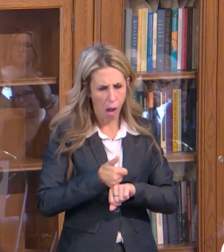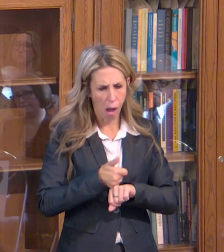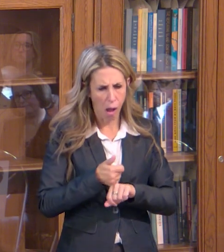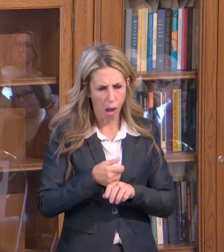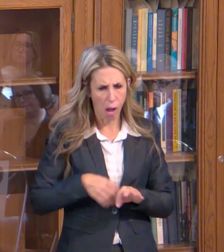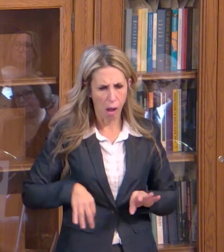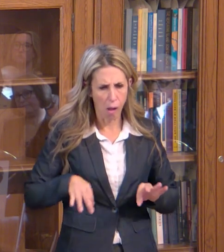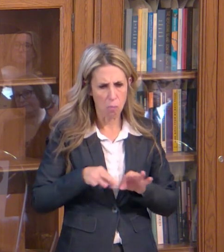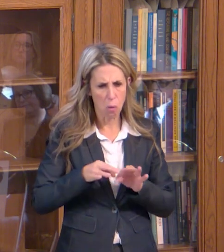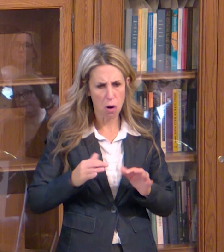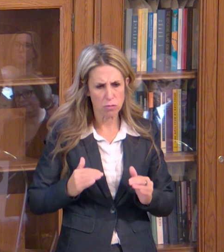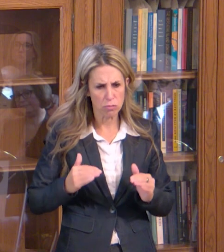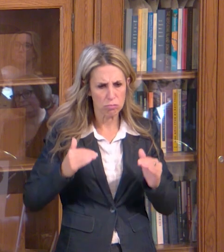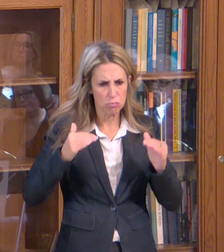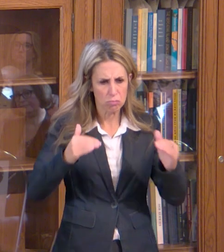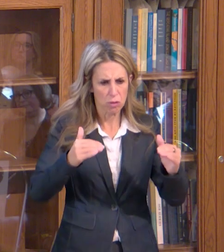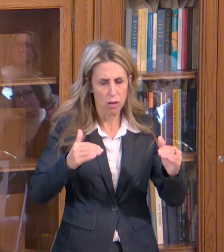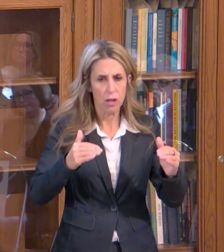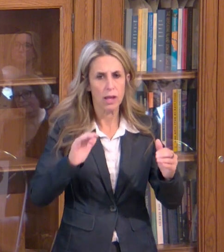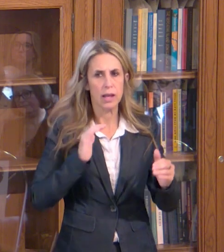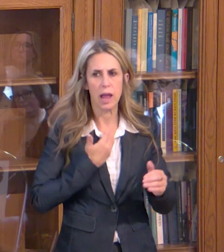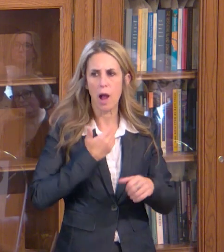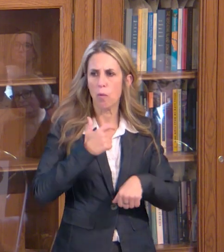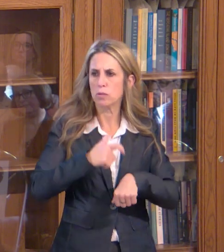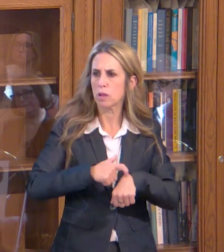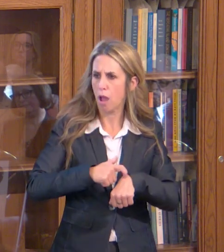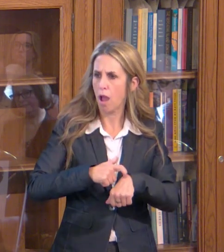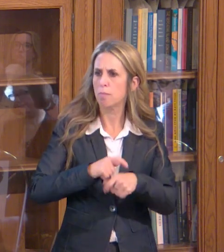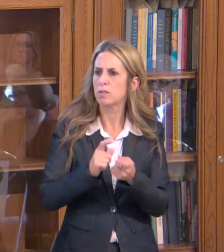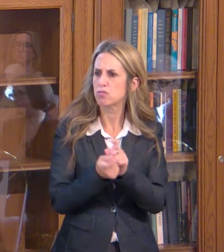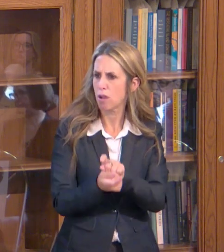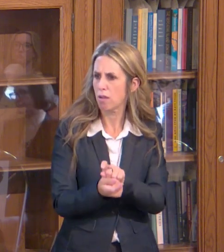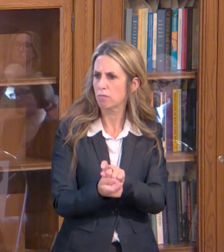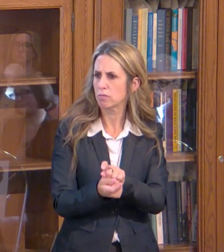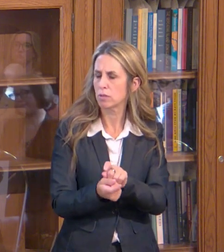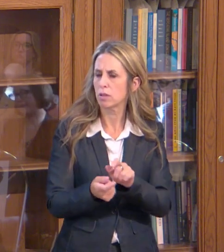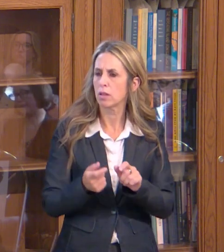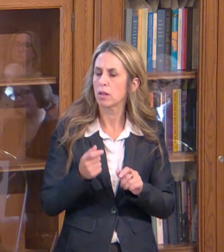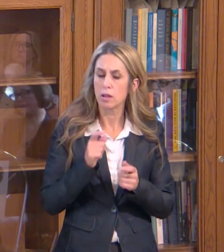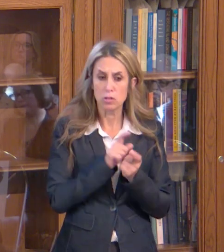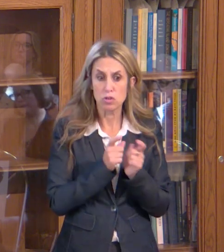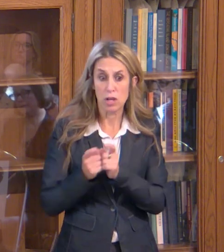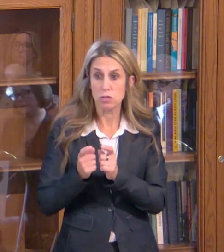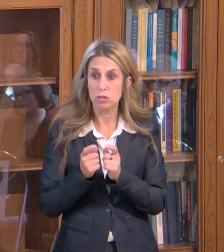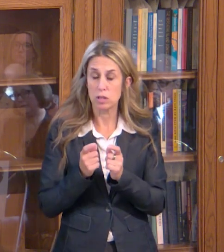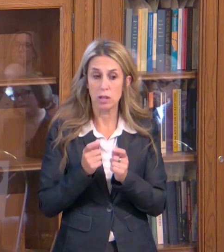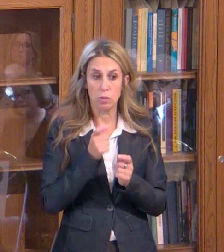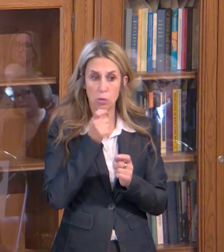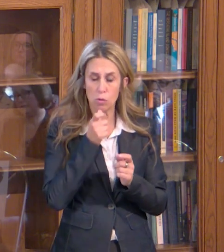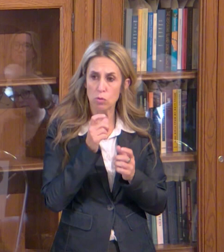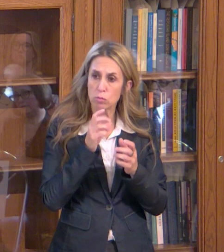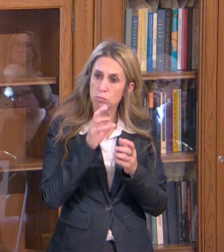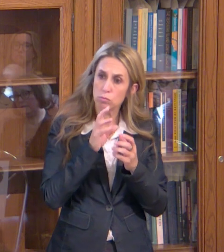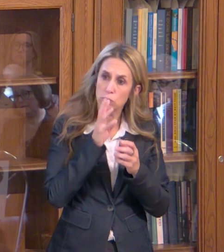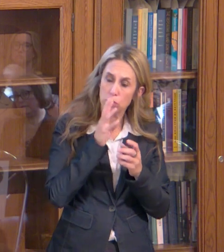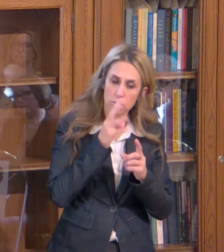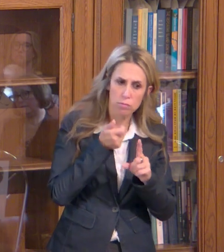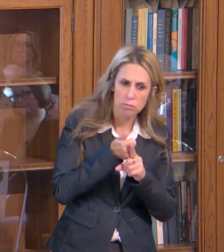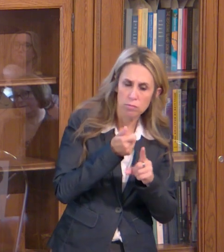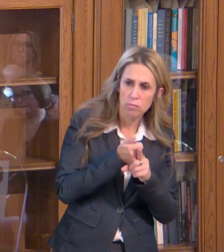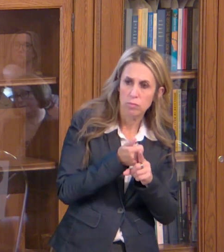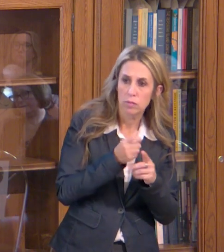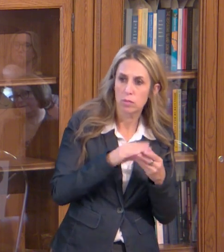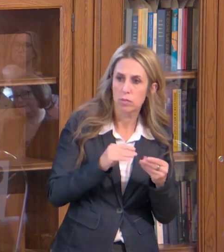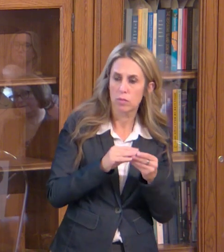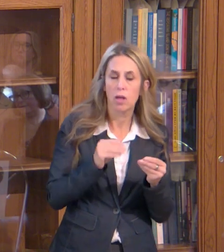progress in our present time and the additions reveal changes in voice in the pros itself